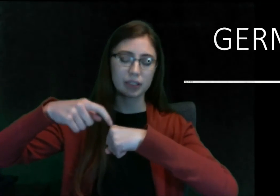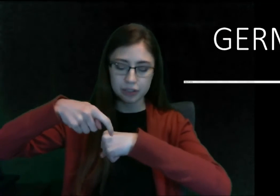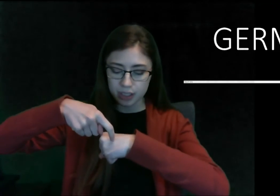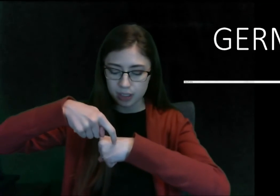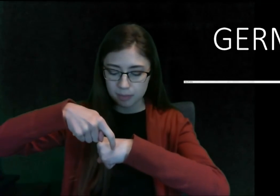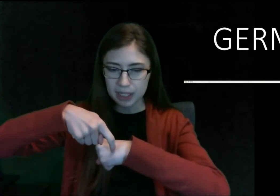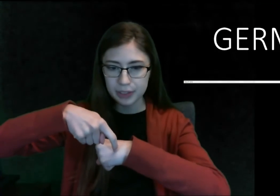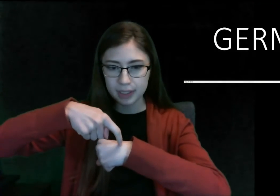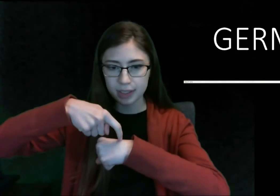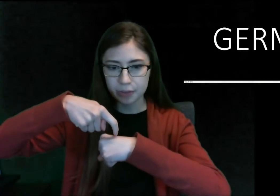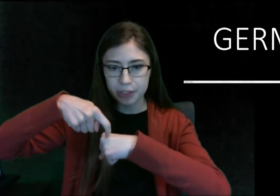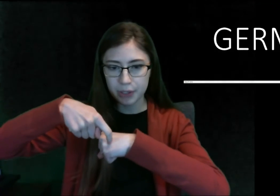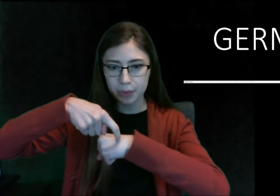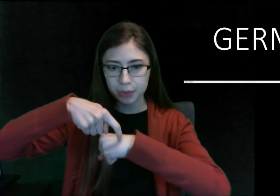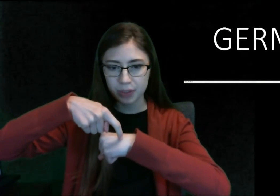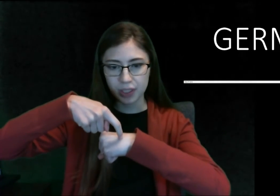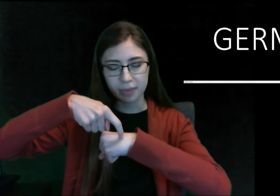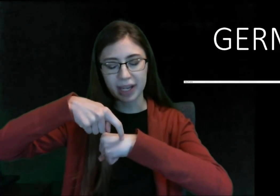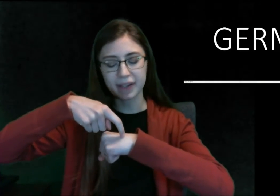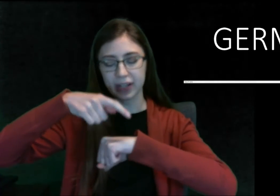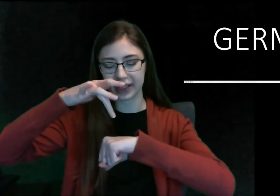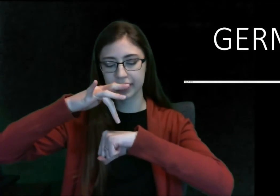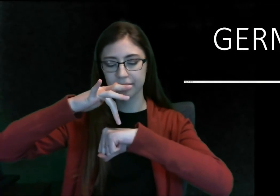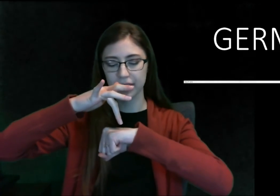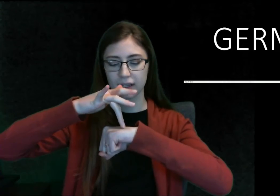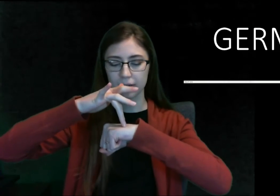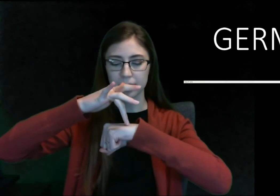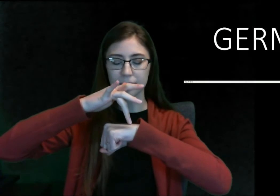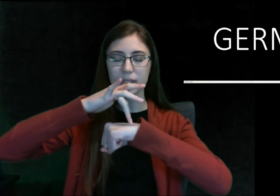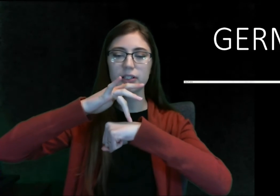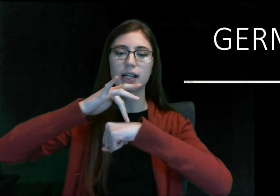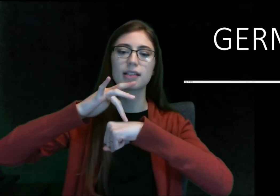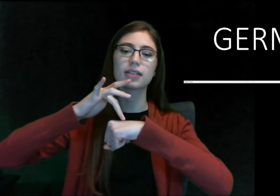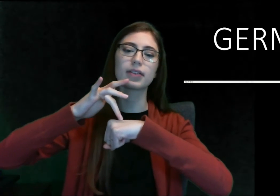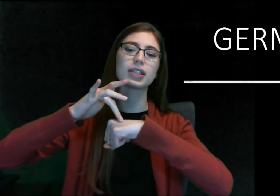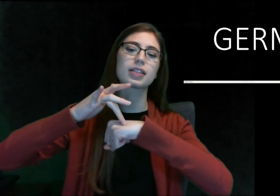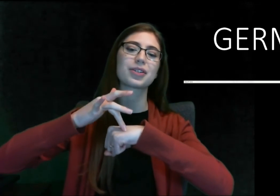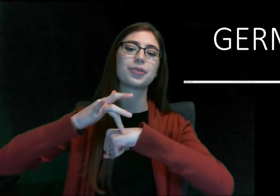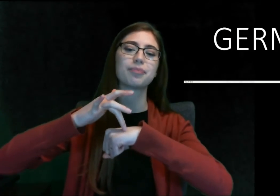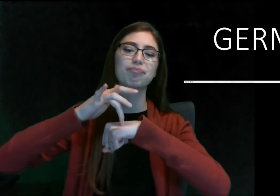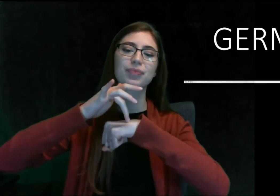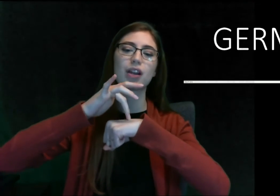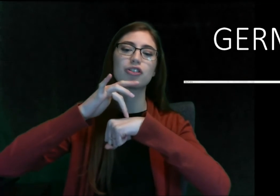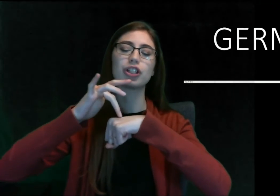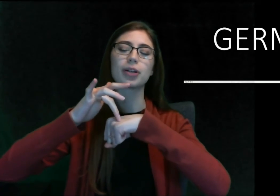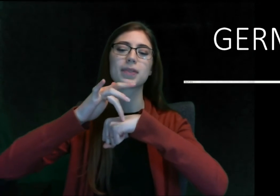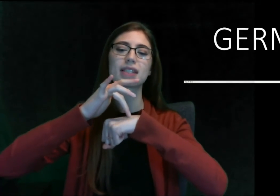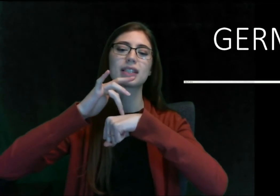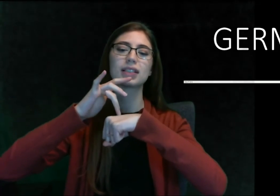just going to imagine a little circle on the back of your hand. You're going to make a bunch of dots around that circle. Germs.